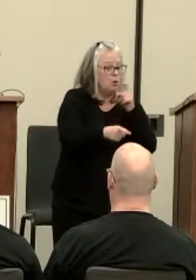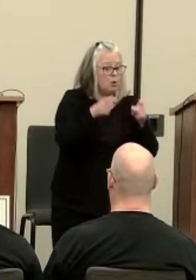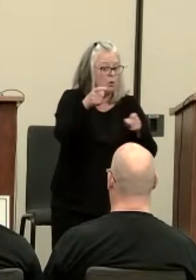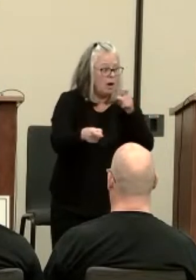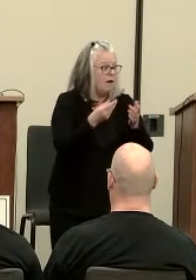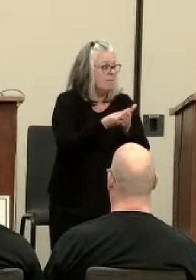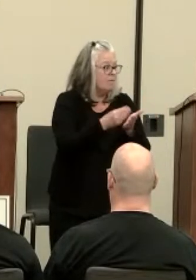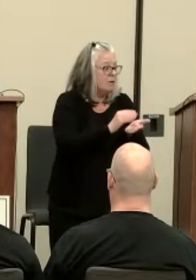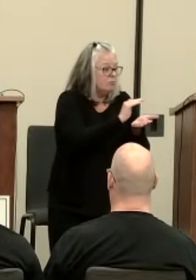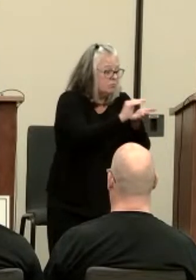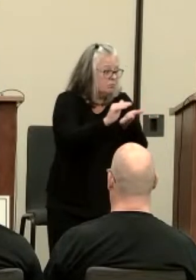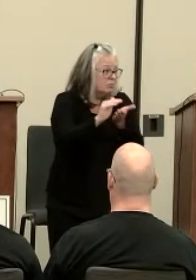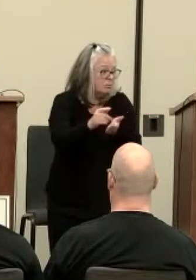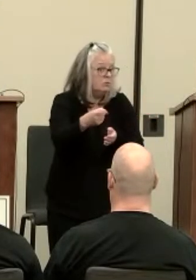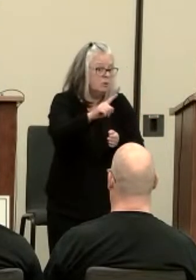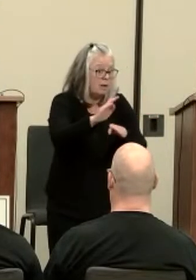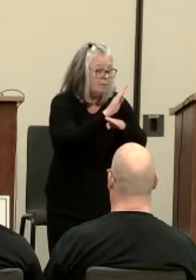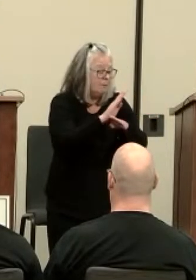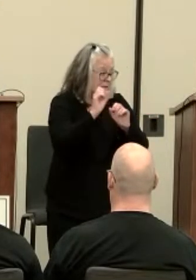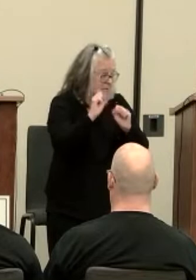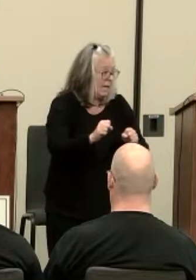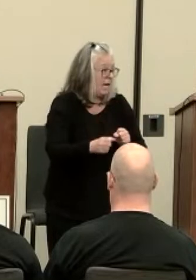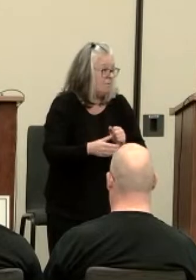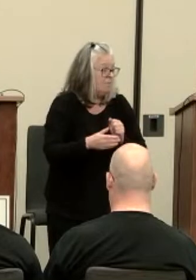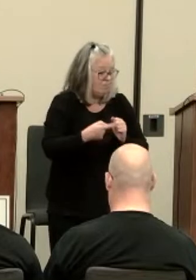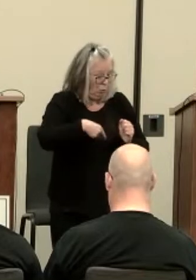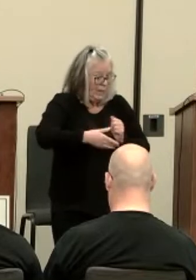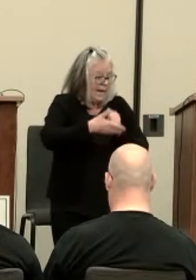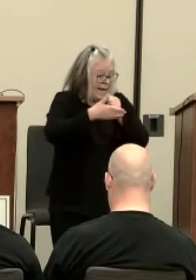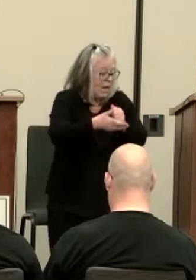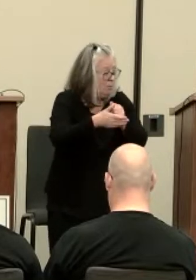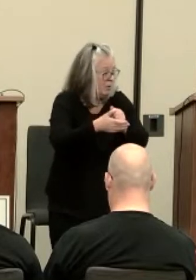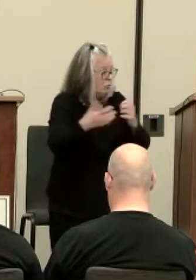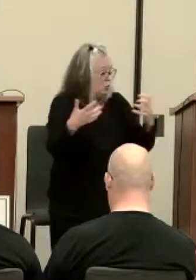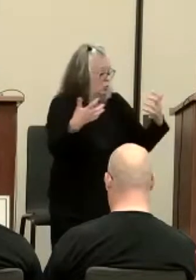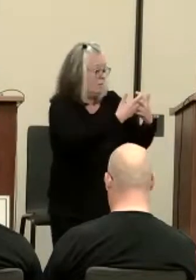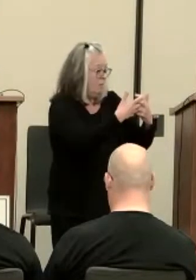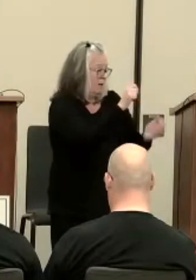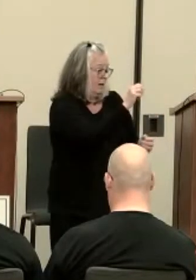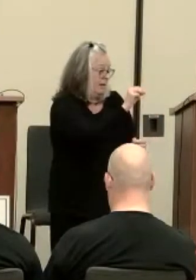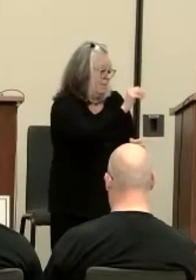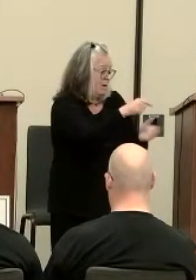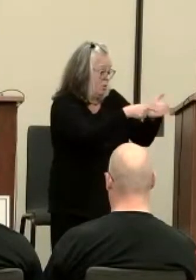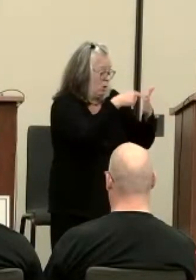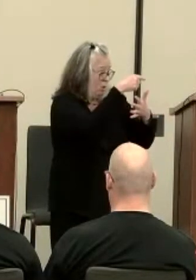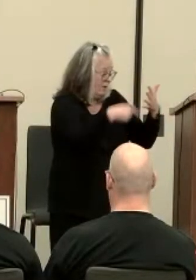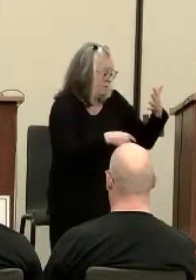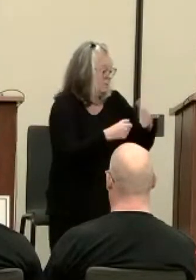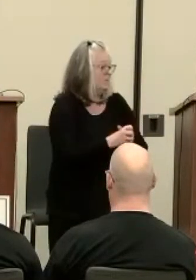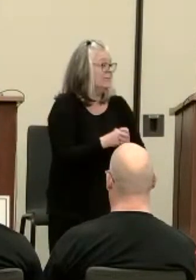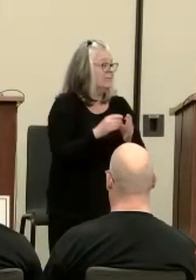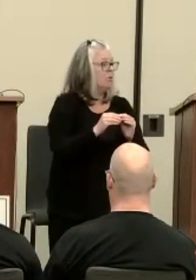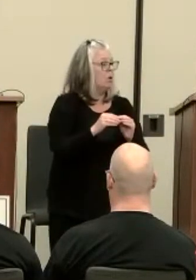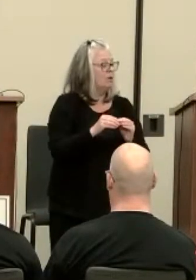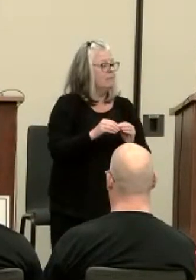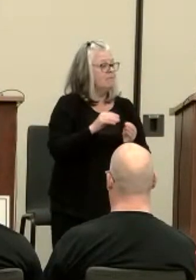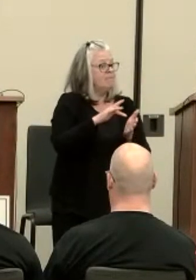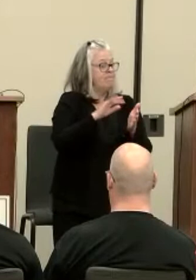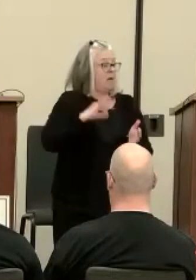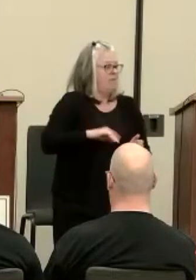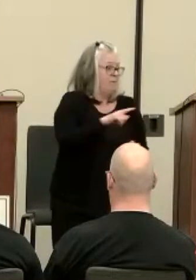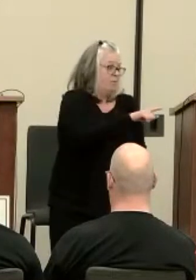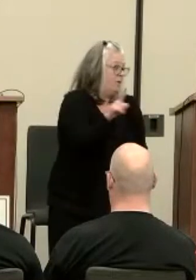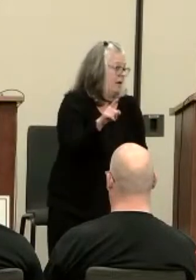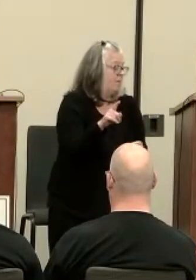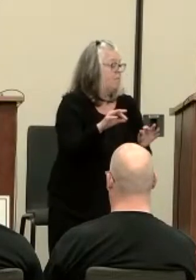to actually make sure that businesses, to help them comply. To give them an advantage so that there's actually, it makes it even more worth their while to